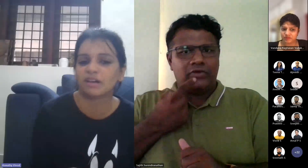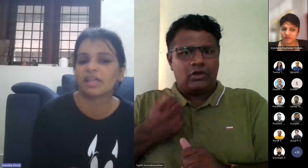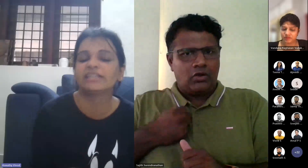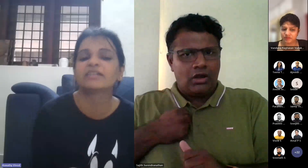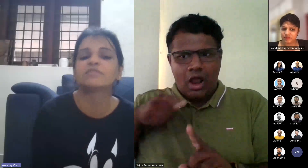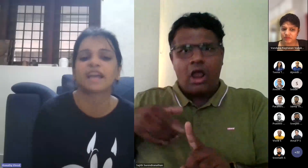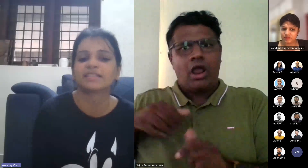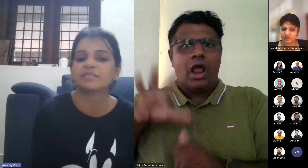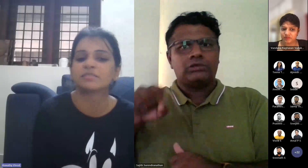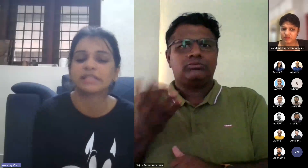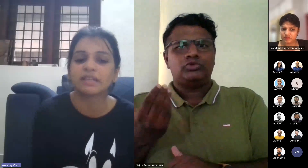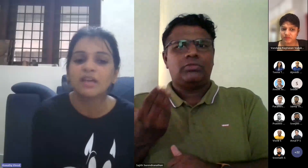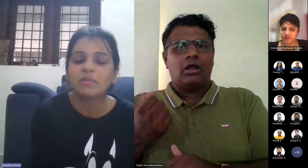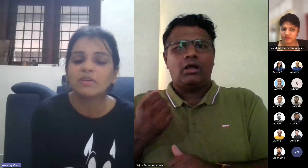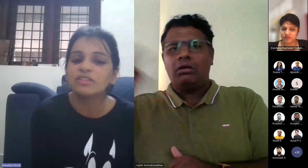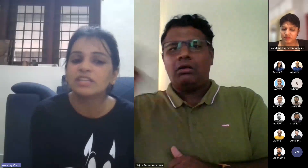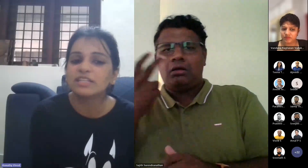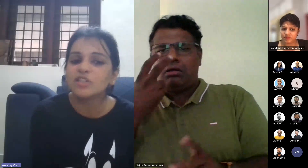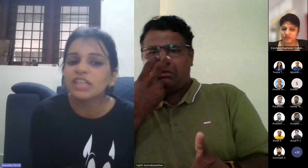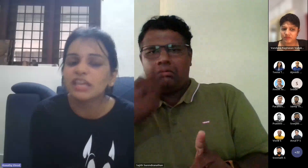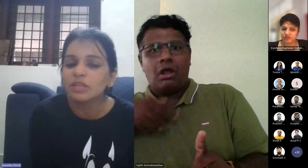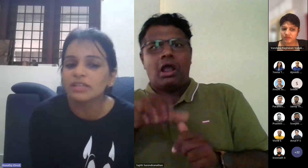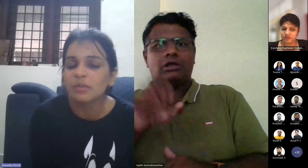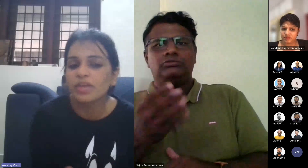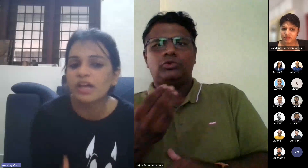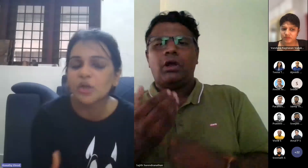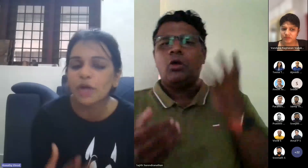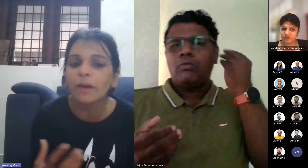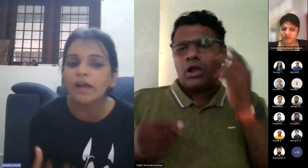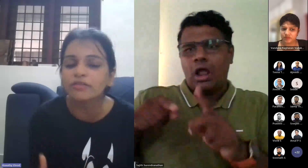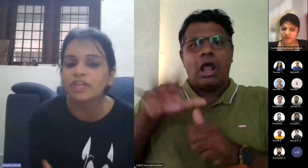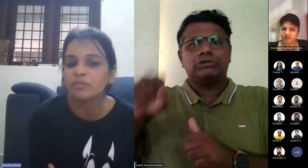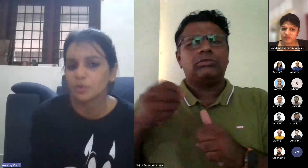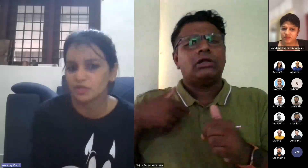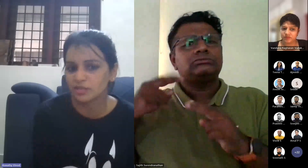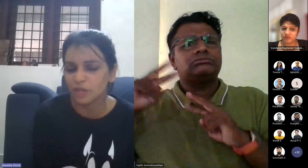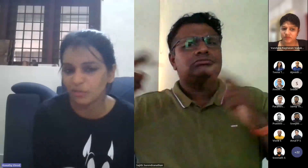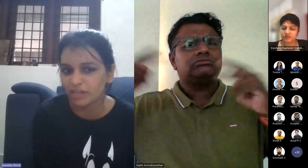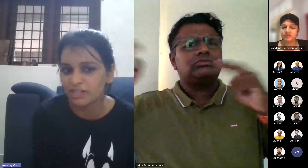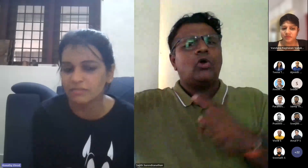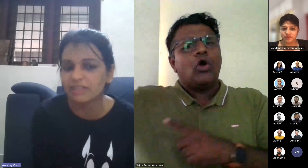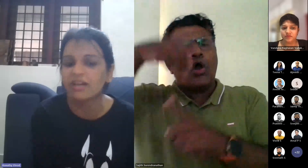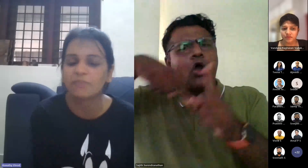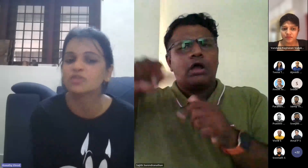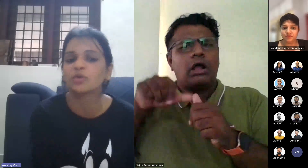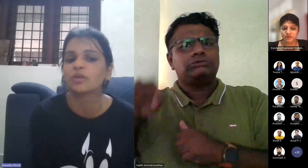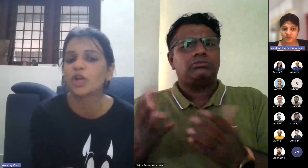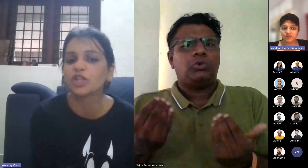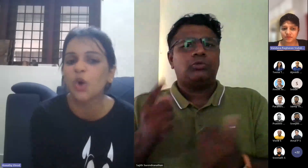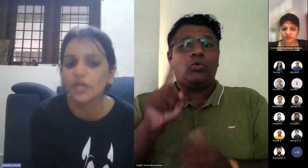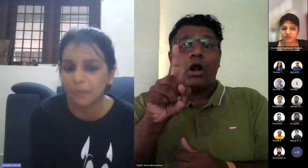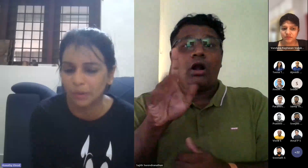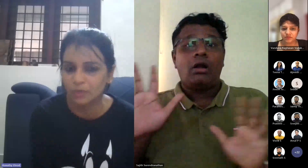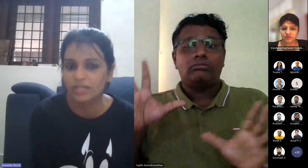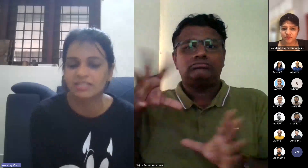same in terms of accessibility, because it does not think it, we are not part of their process when it's developed. So we are